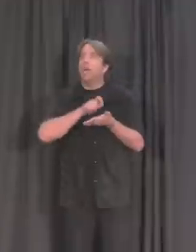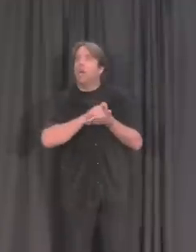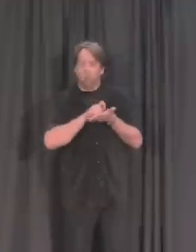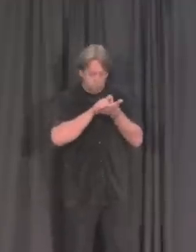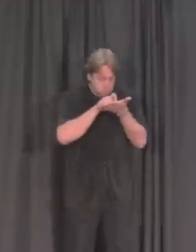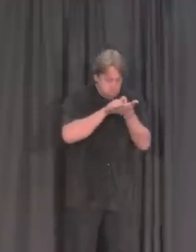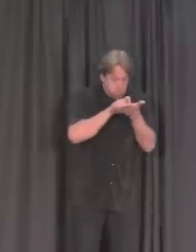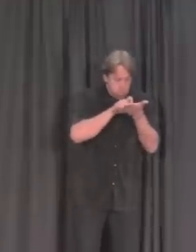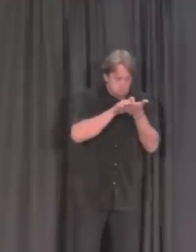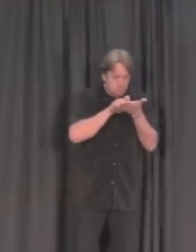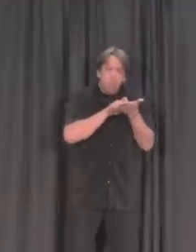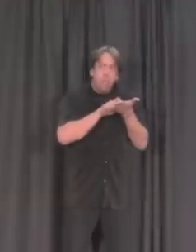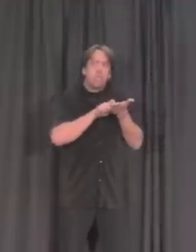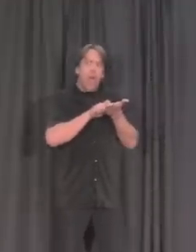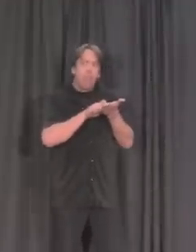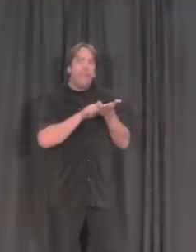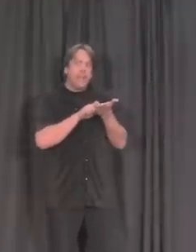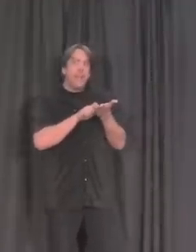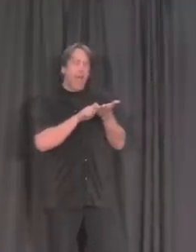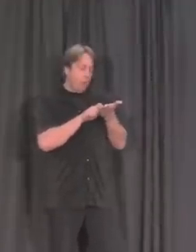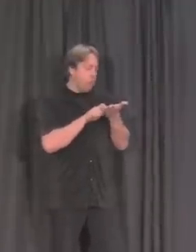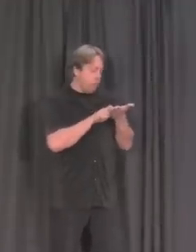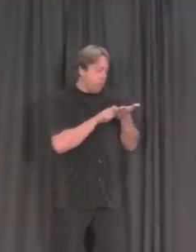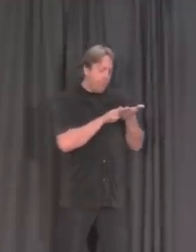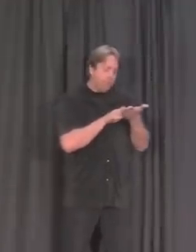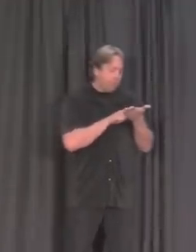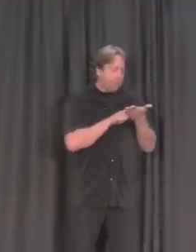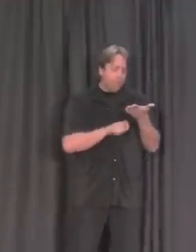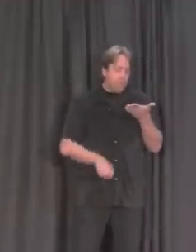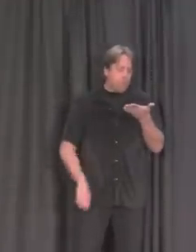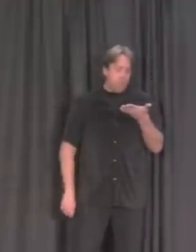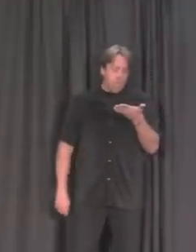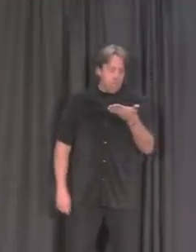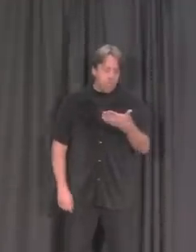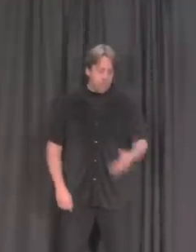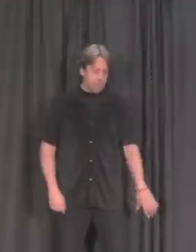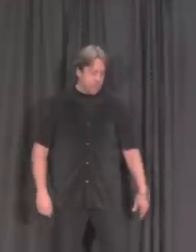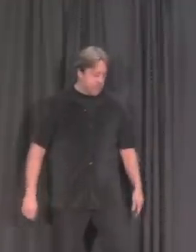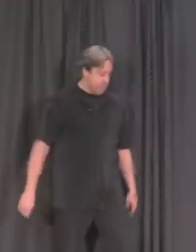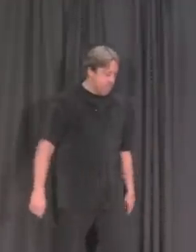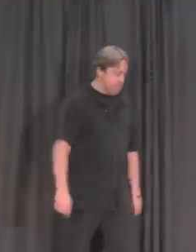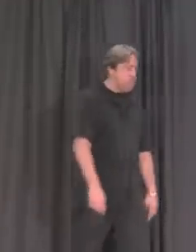Some ASL students are like, sloppy and loud. Are they still sloppy?